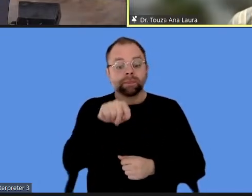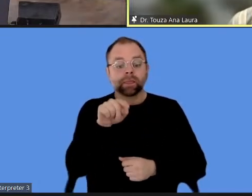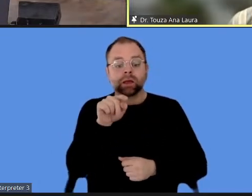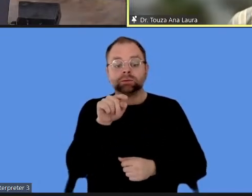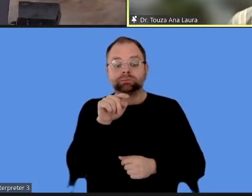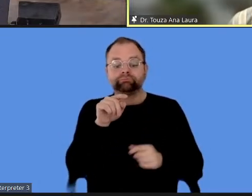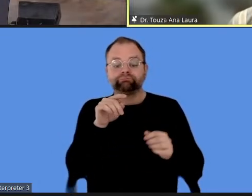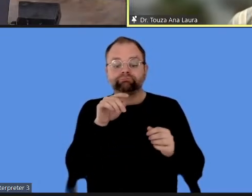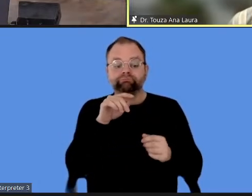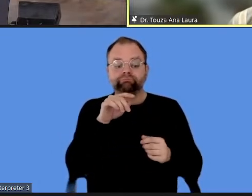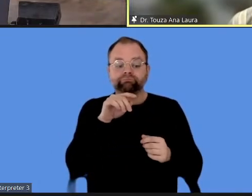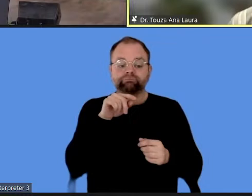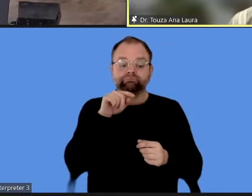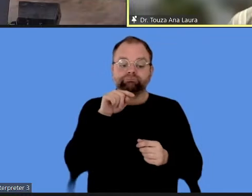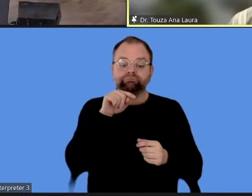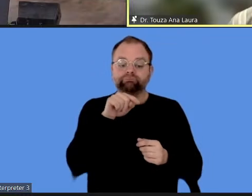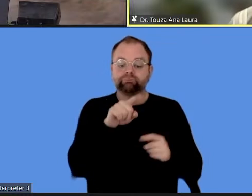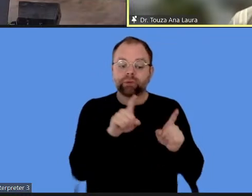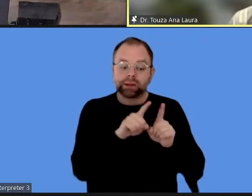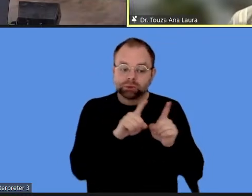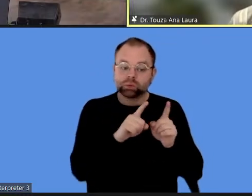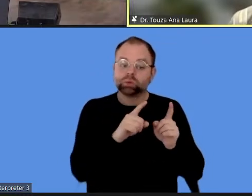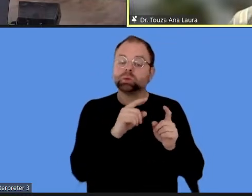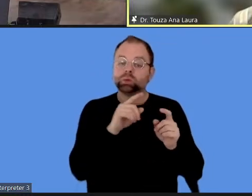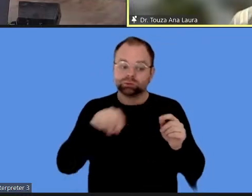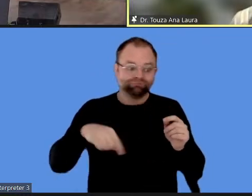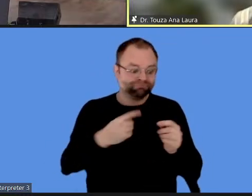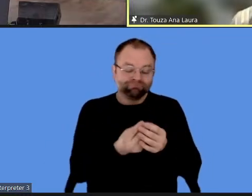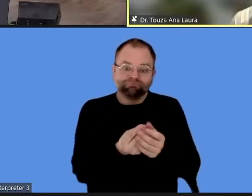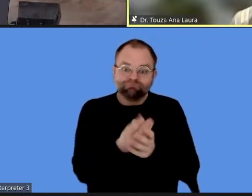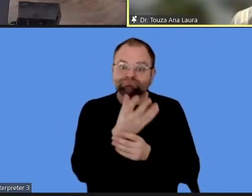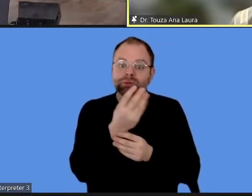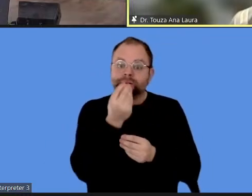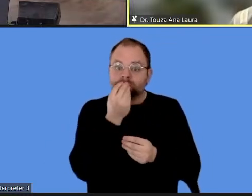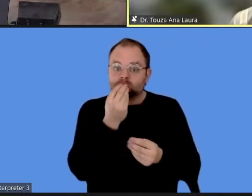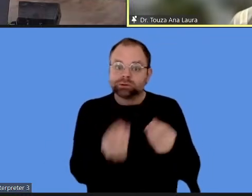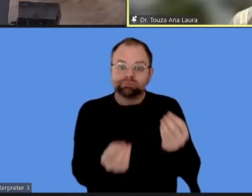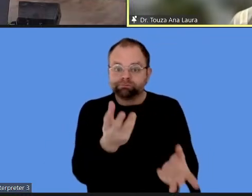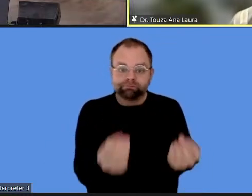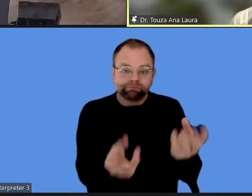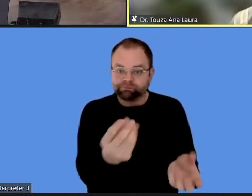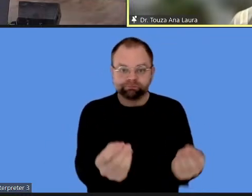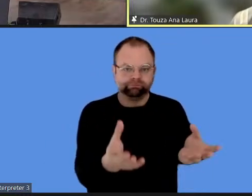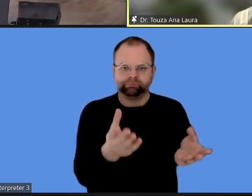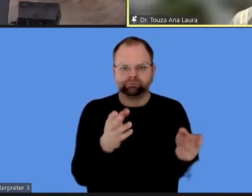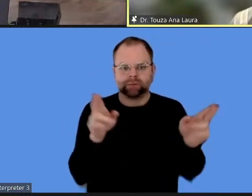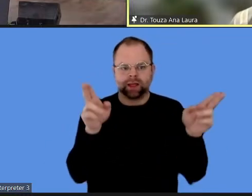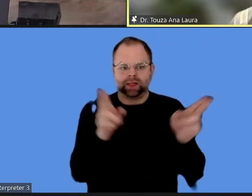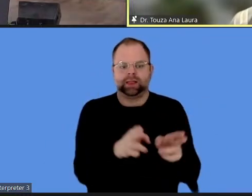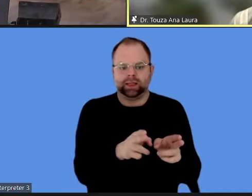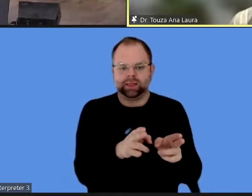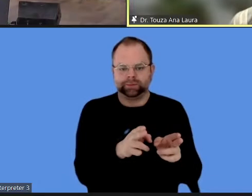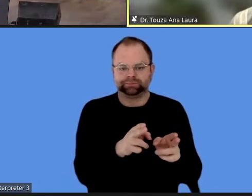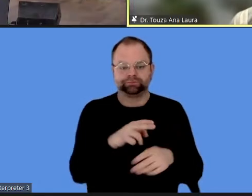affecte le pays, importe 80% de la nourriture qu'elle consomme.